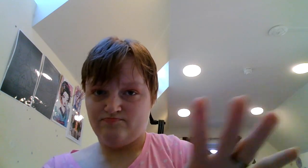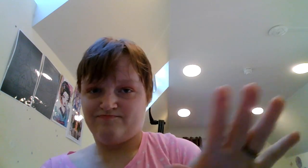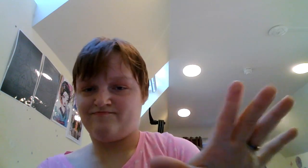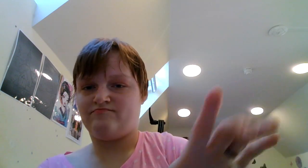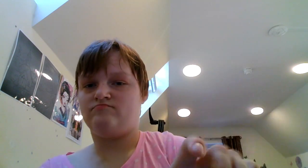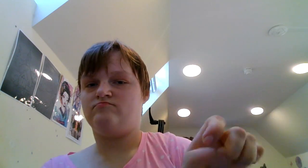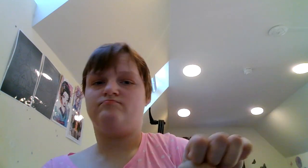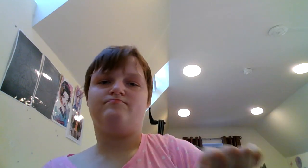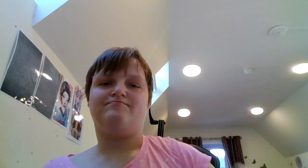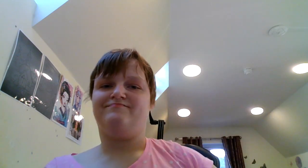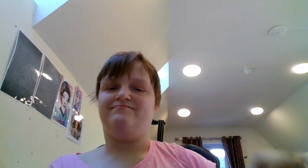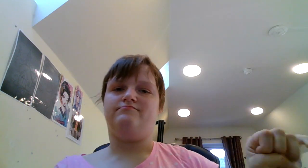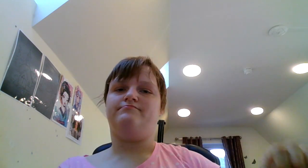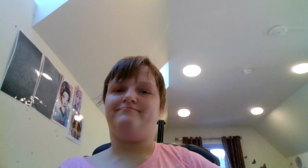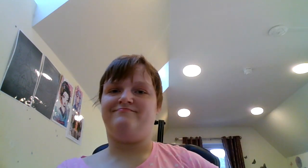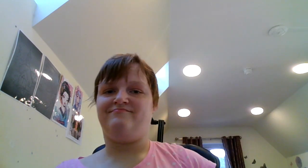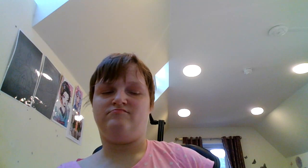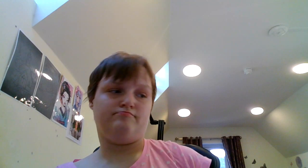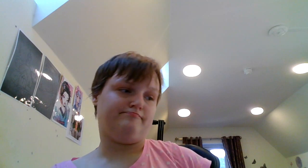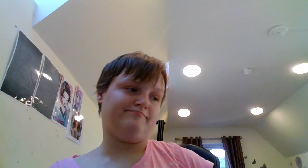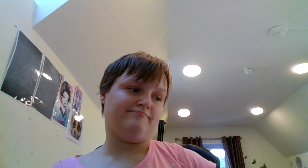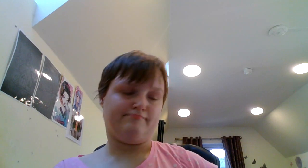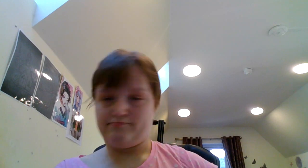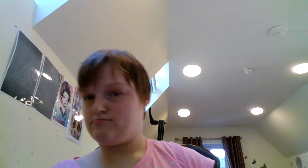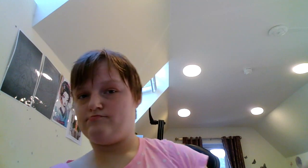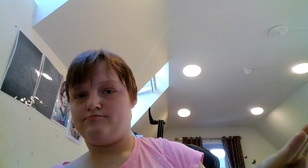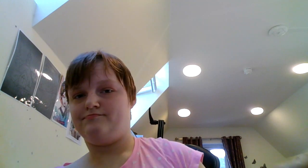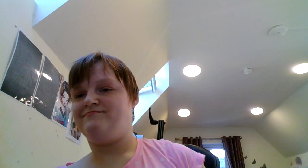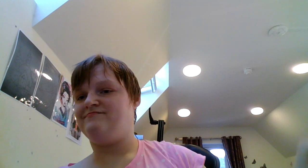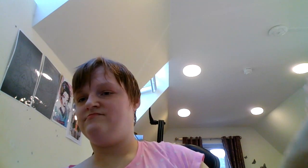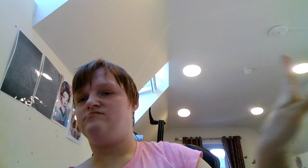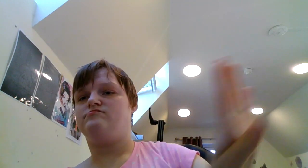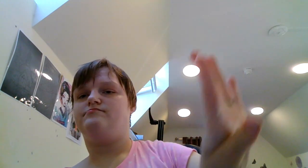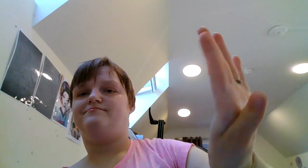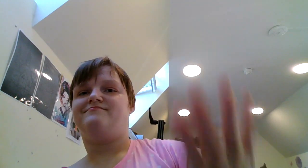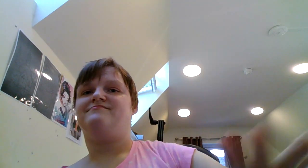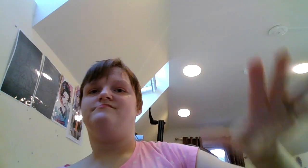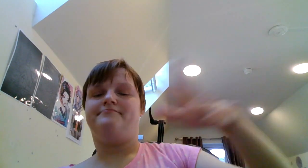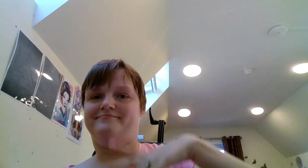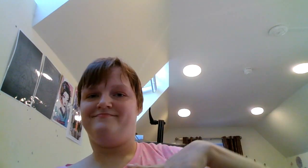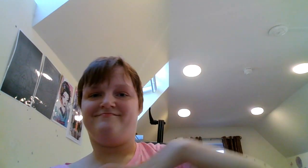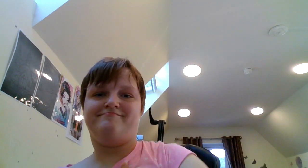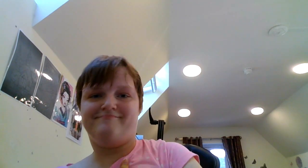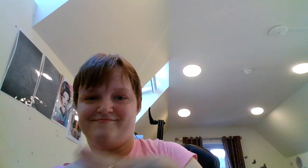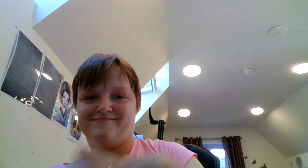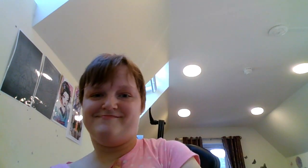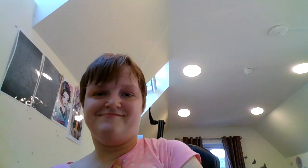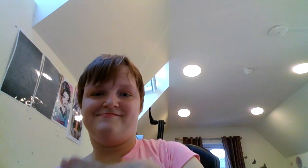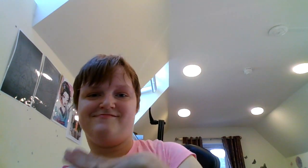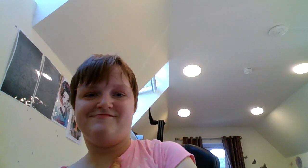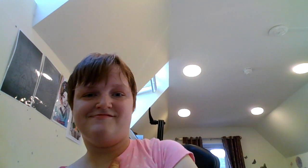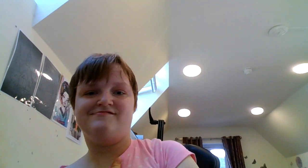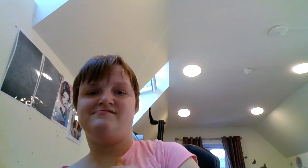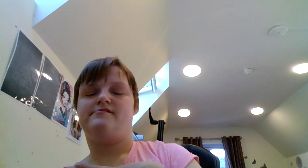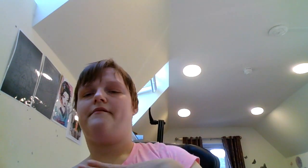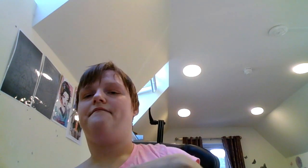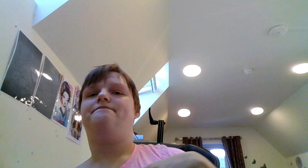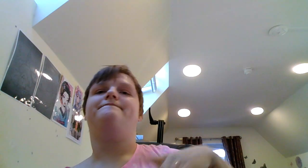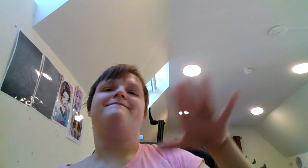Nobel Prize win. In recognition of their life-saving discovery, Banting and MacLeod were jointly awarded